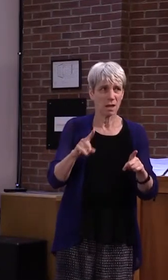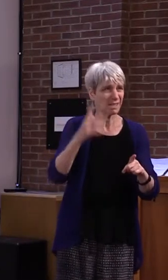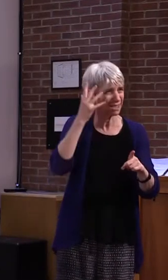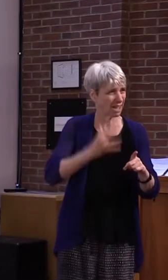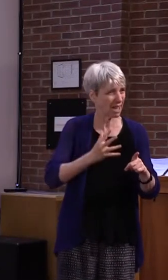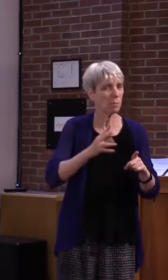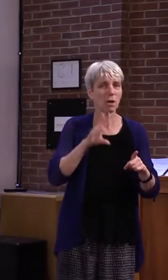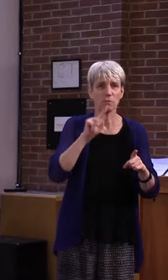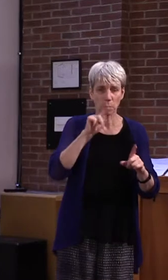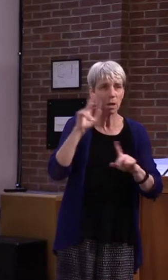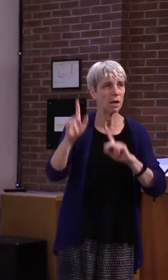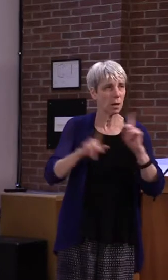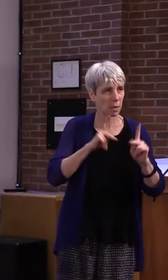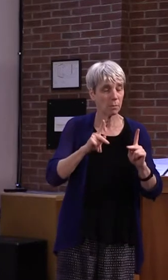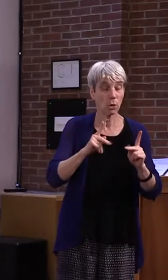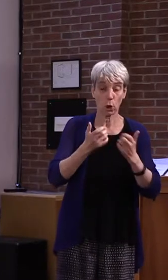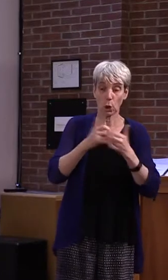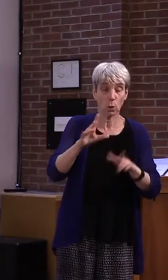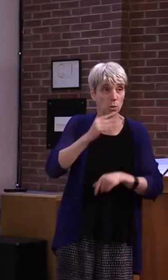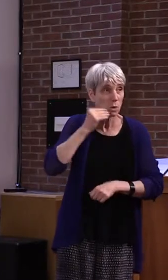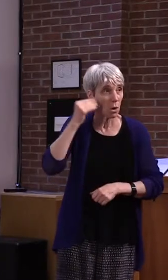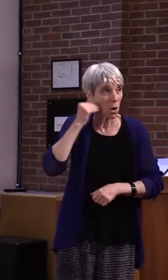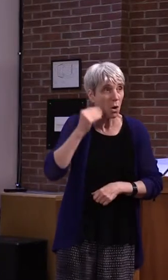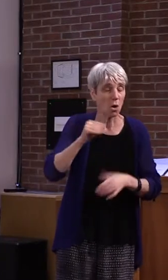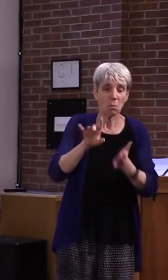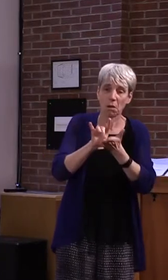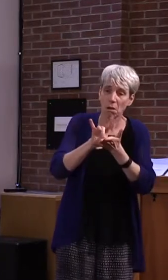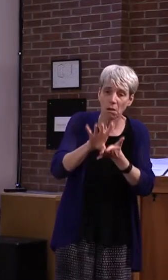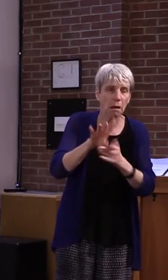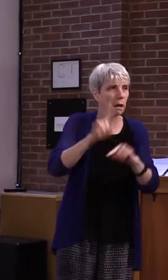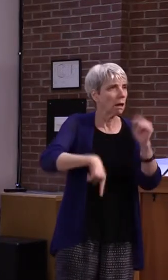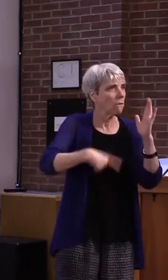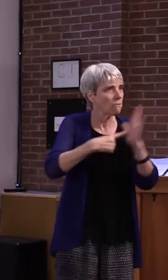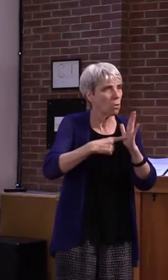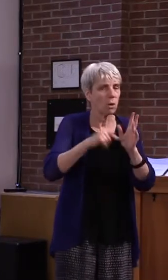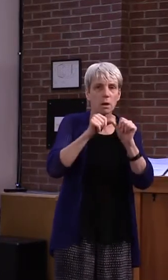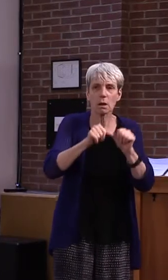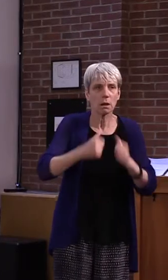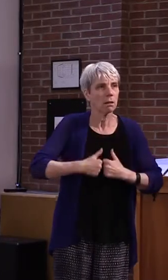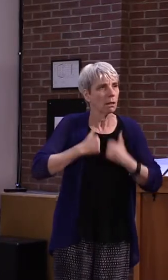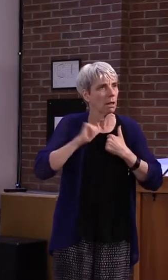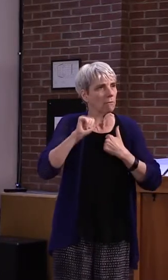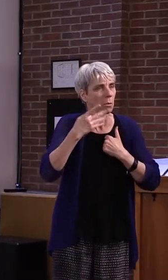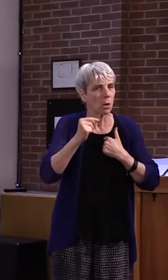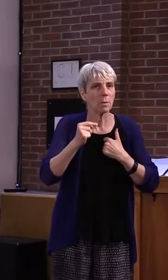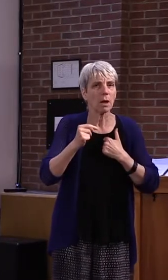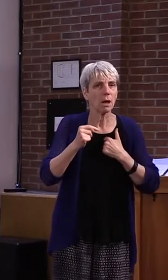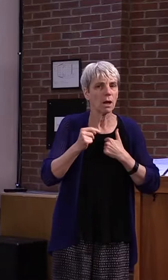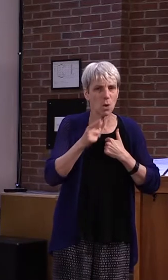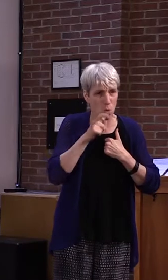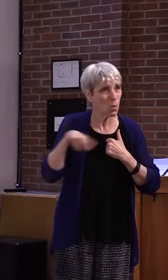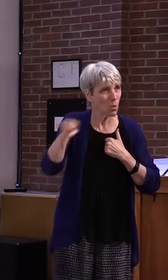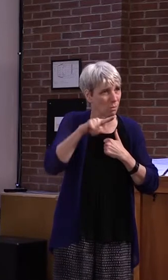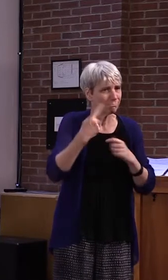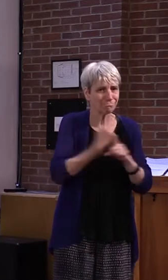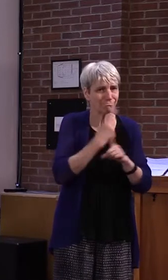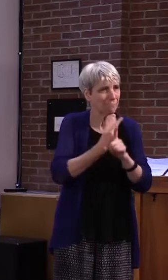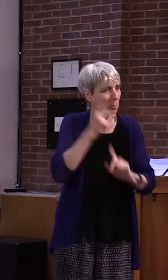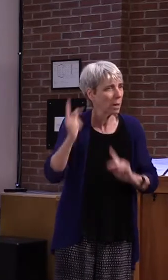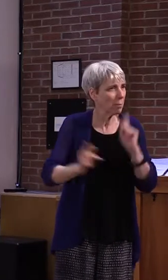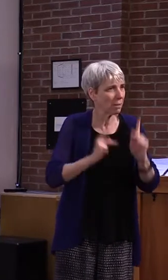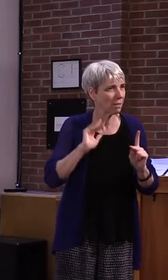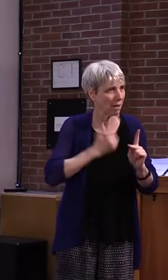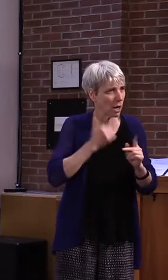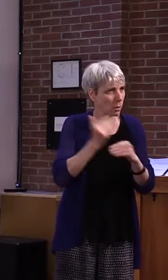housing insecurity. They're our neighbors and our friends and our community members. And the General